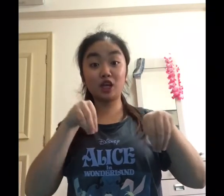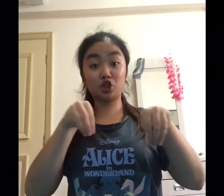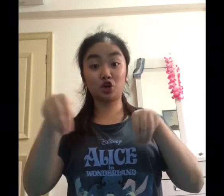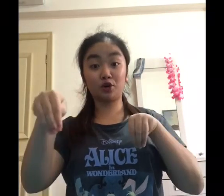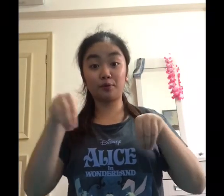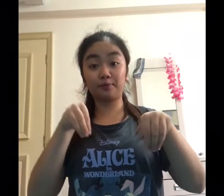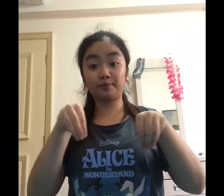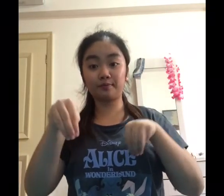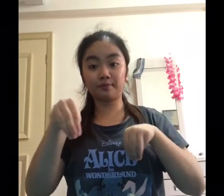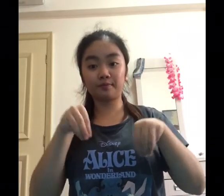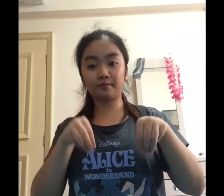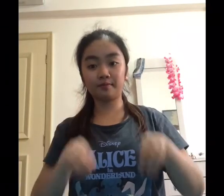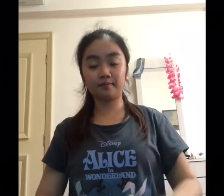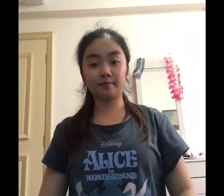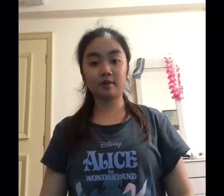Manager.